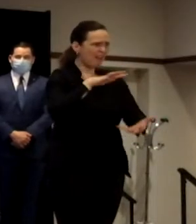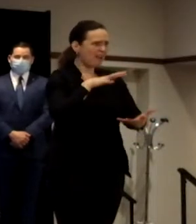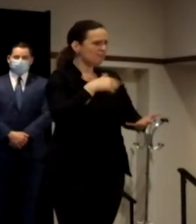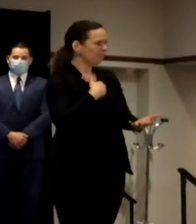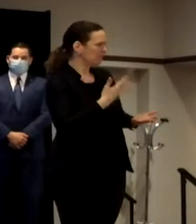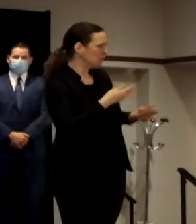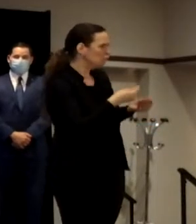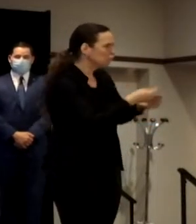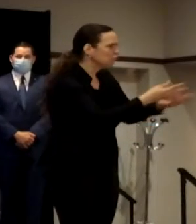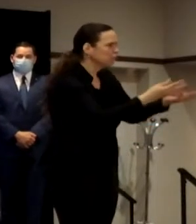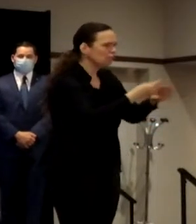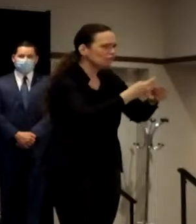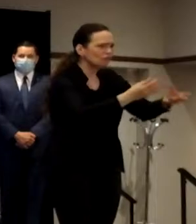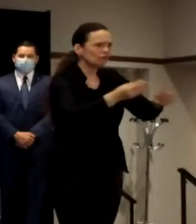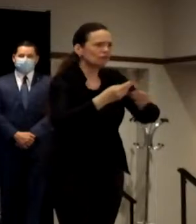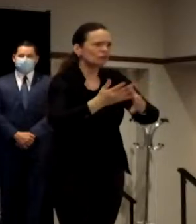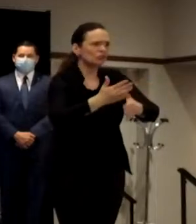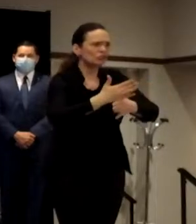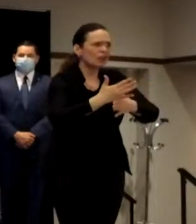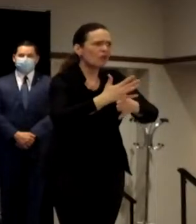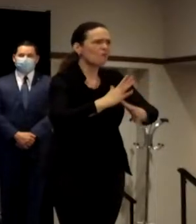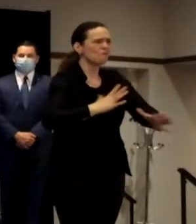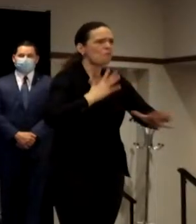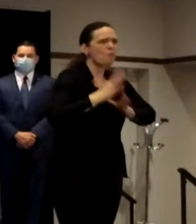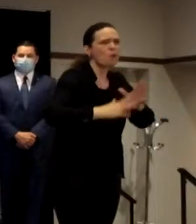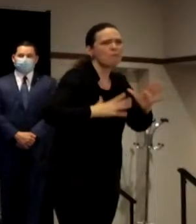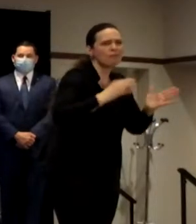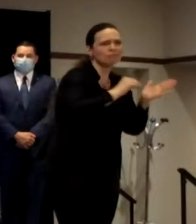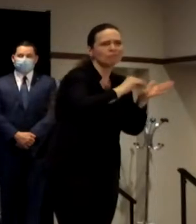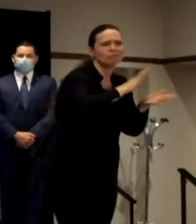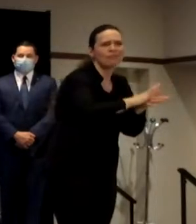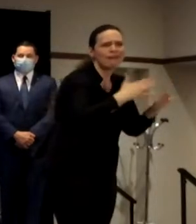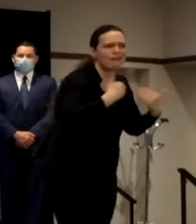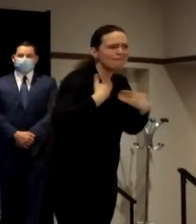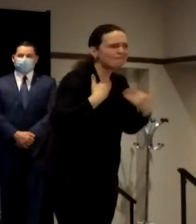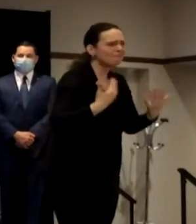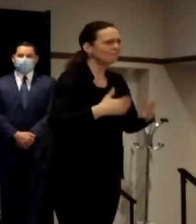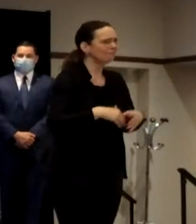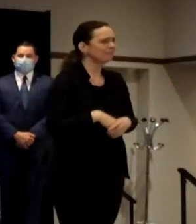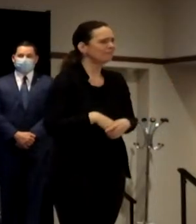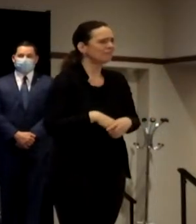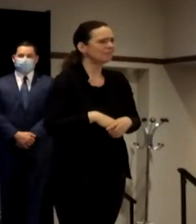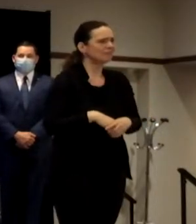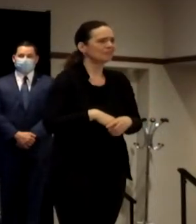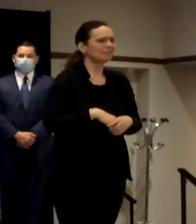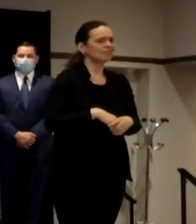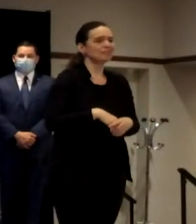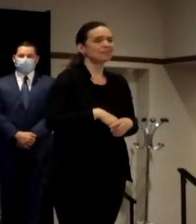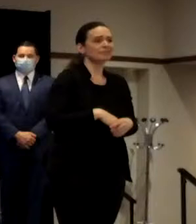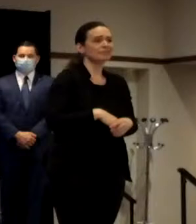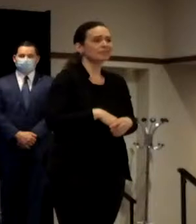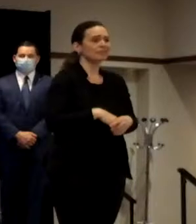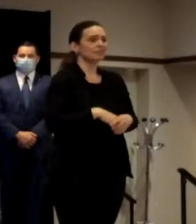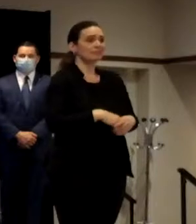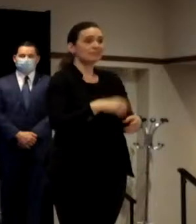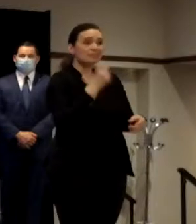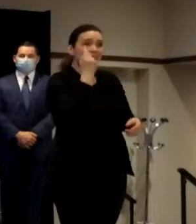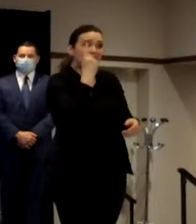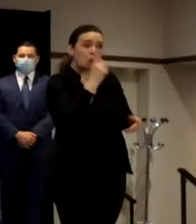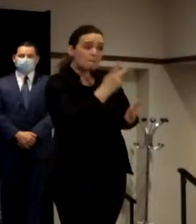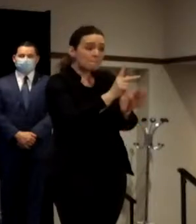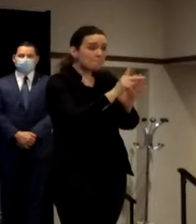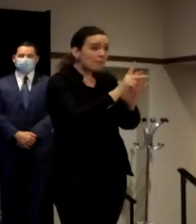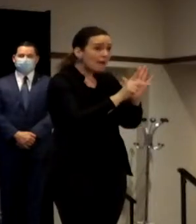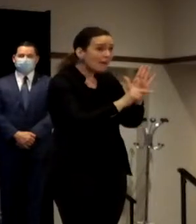formal document in the near future. The key part will be, this is the policy proposal, how is it going to be